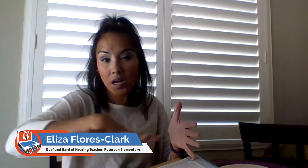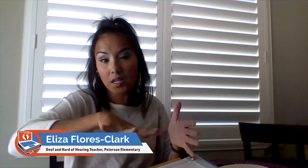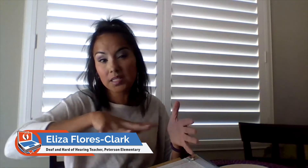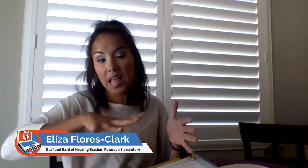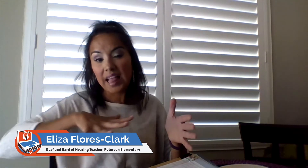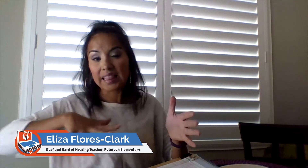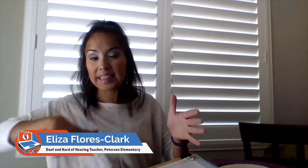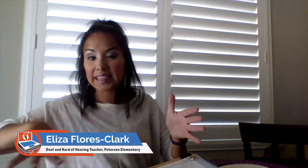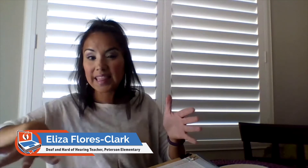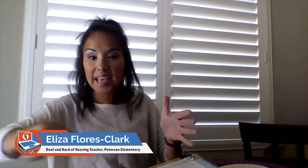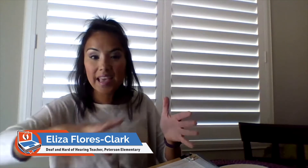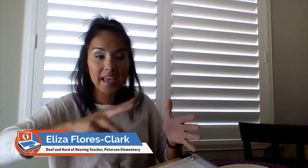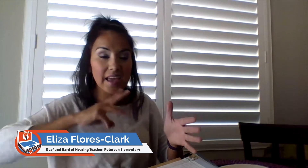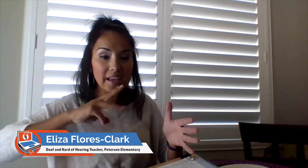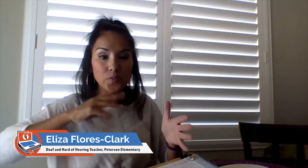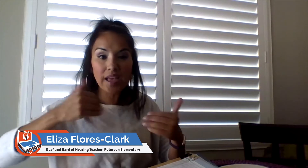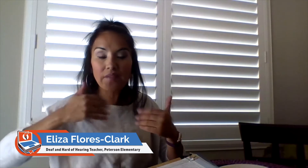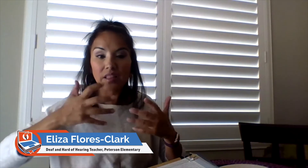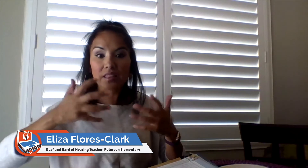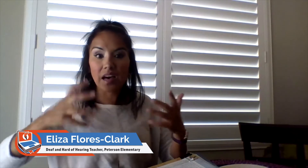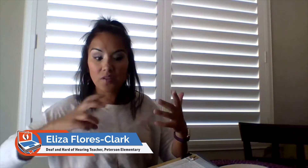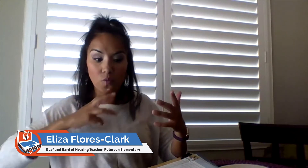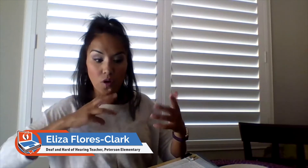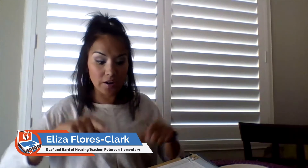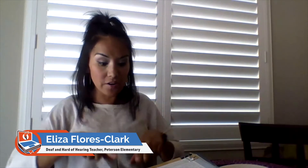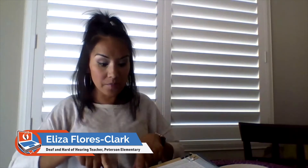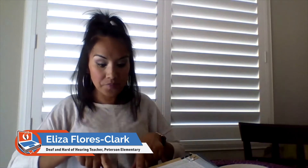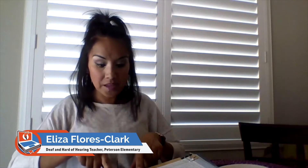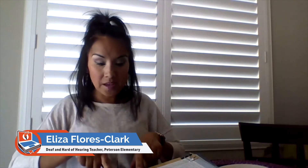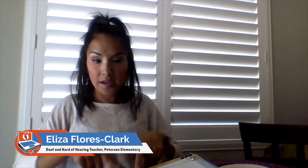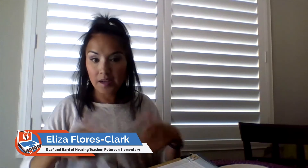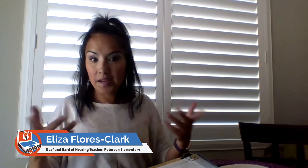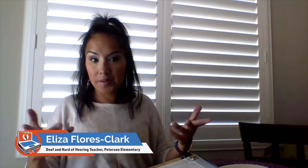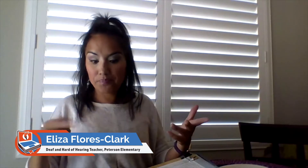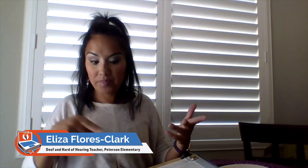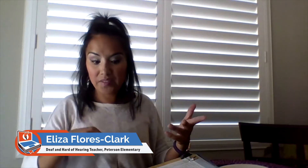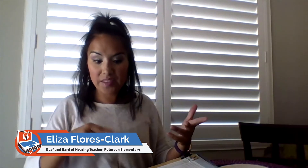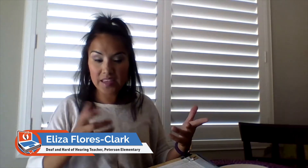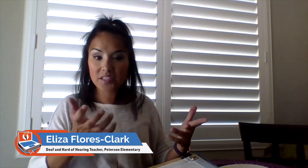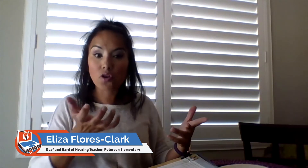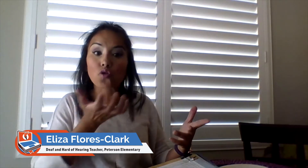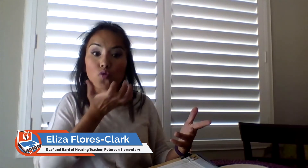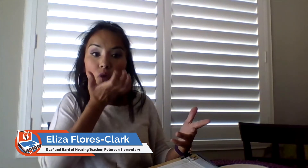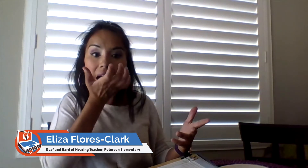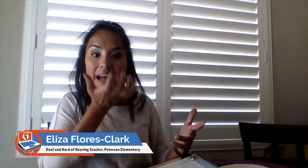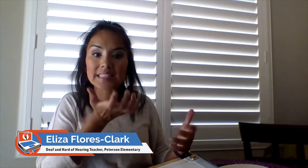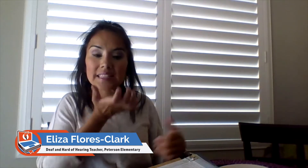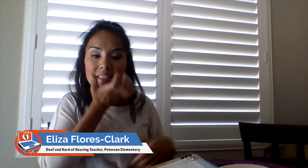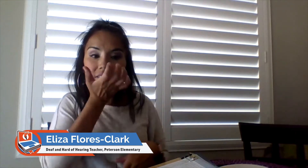ponds, lakes. We have a lot of water. These are grass. They